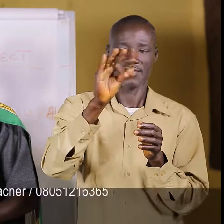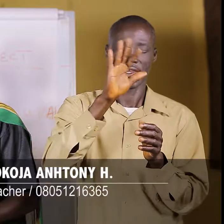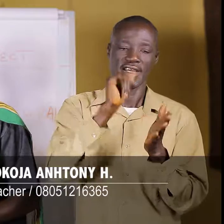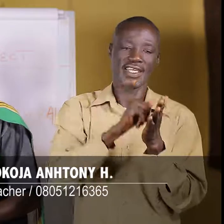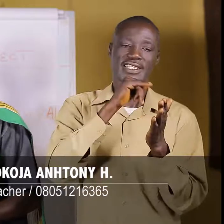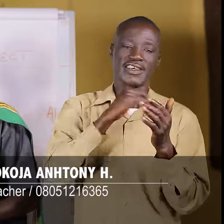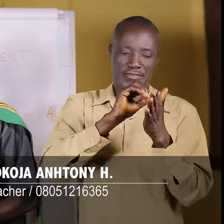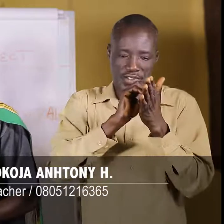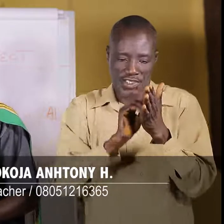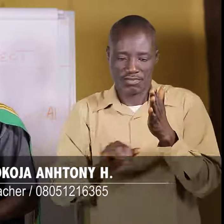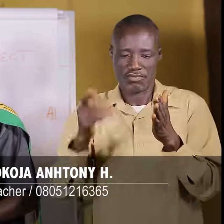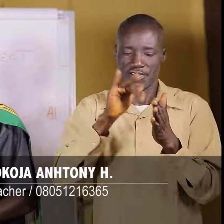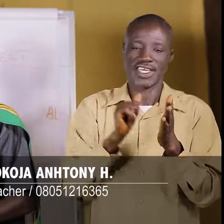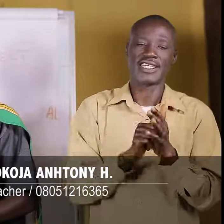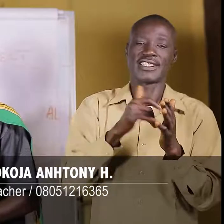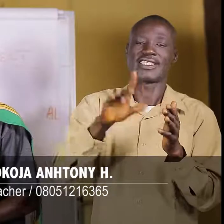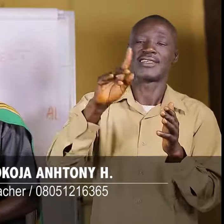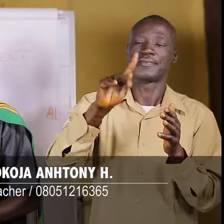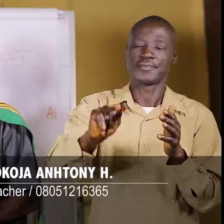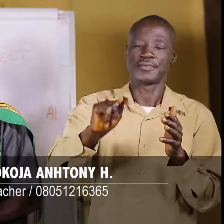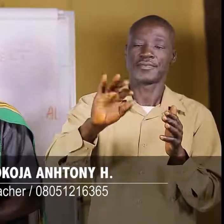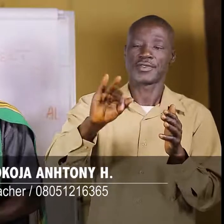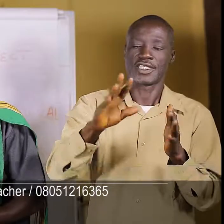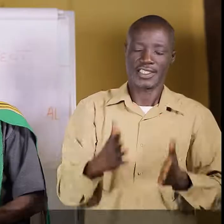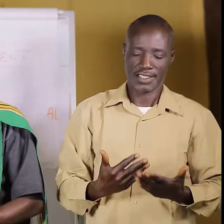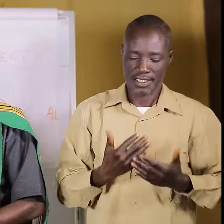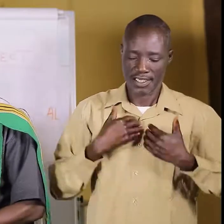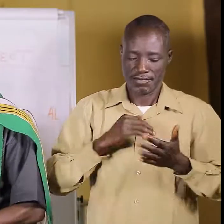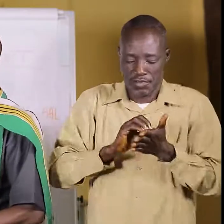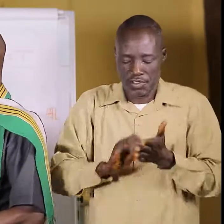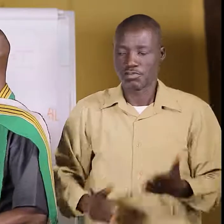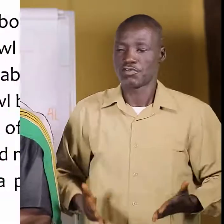This means the testes of the male fowl is removed.